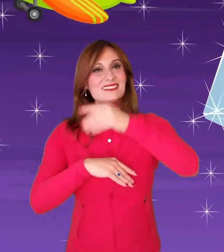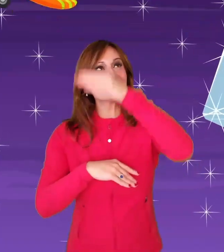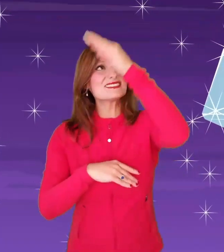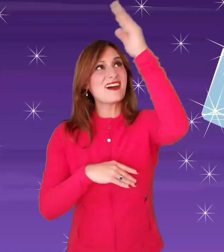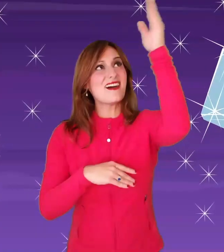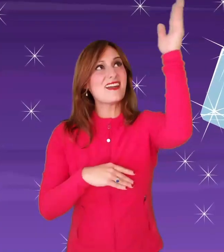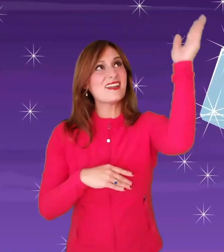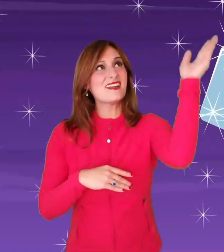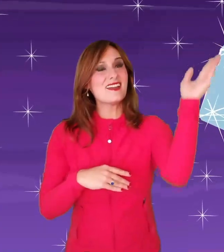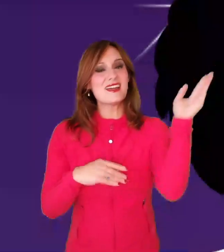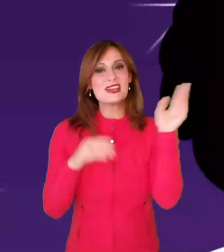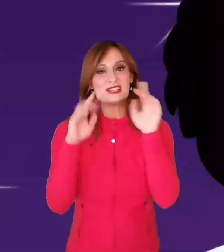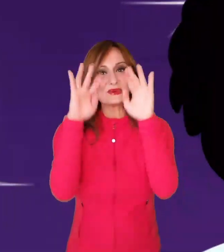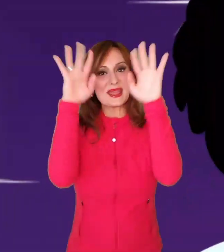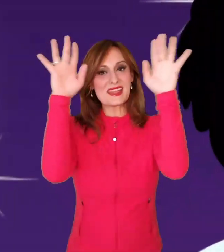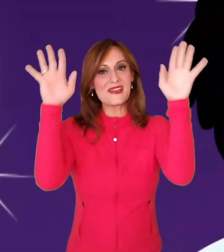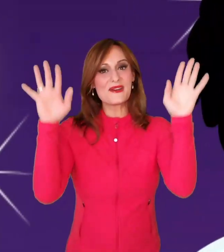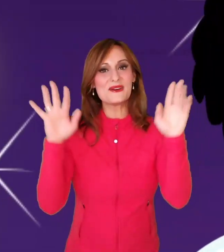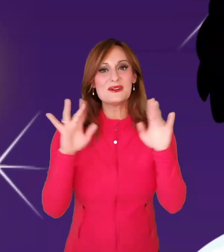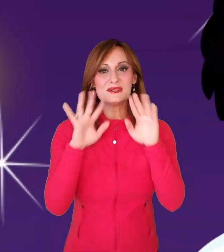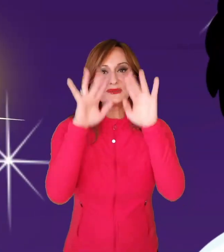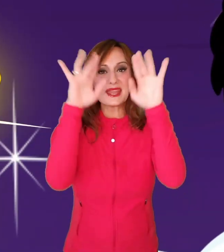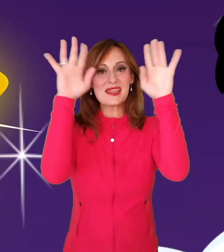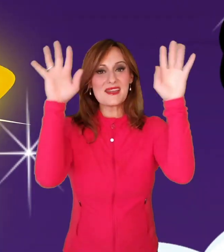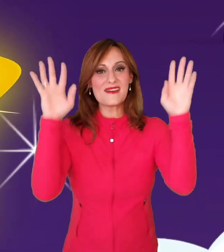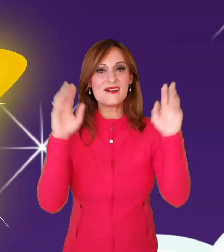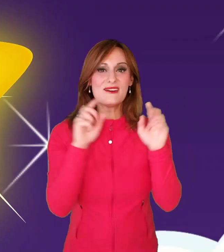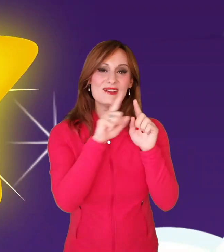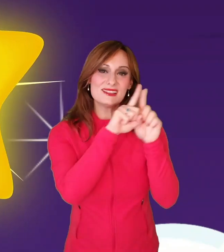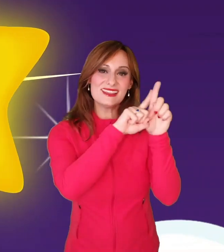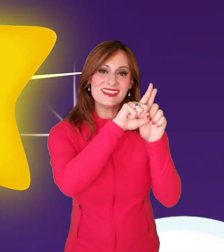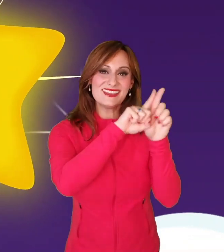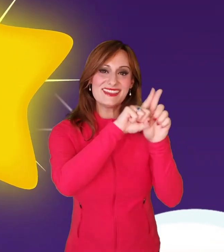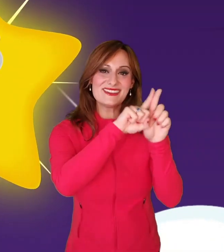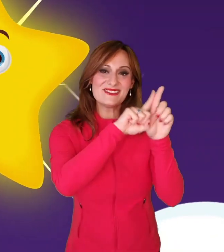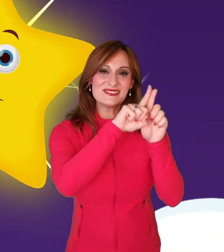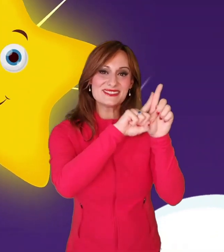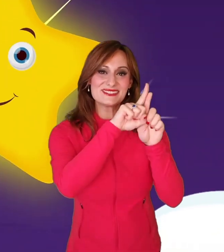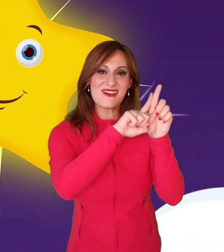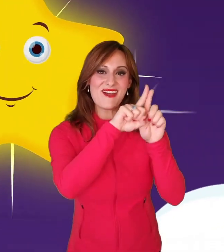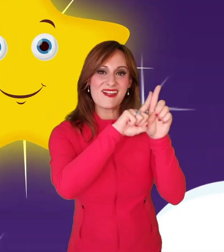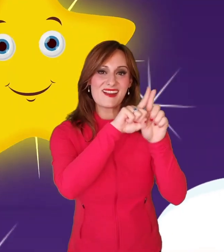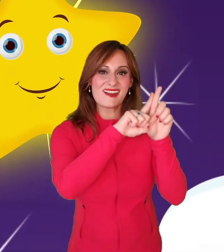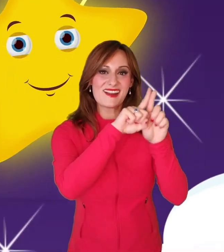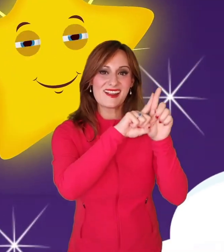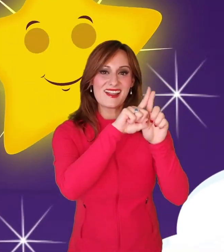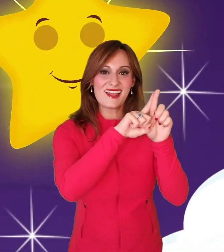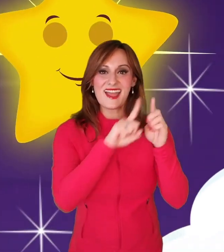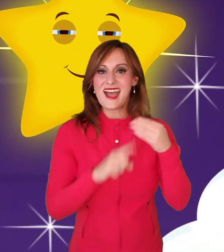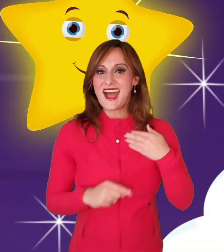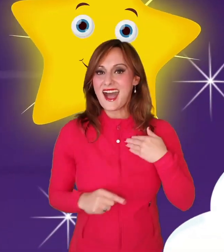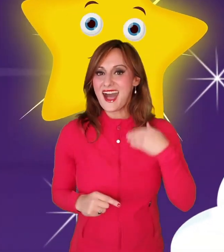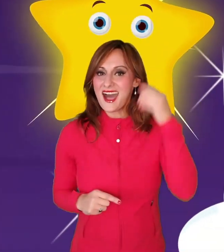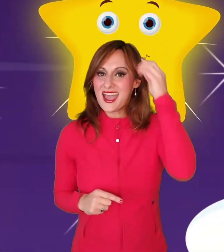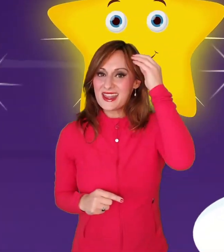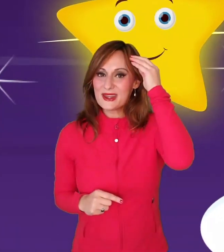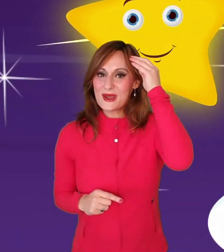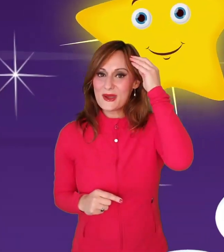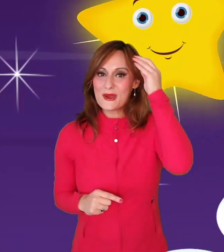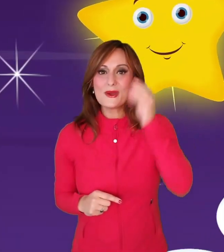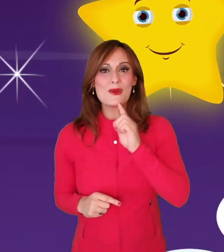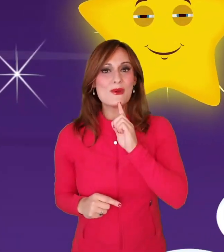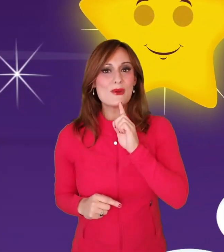in the sky. Twinkle, twinkle, little star,